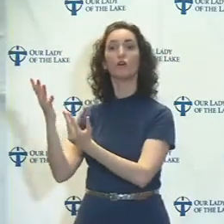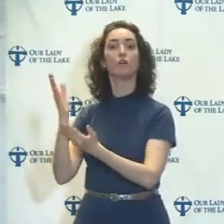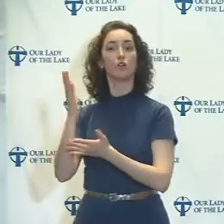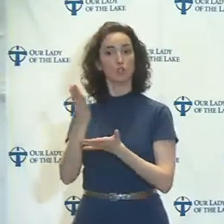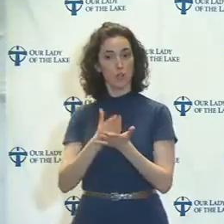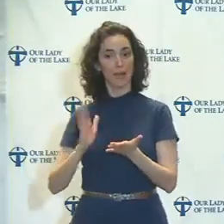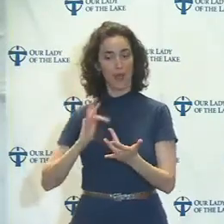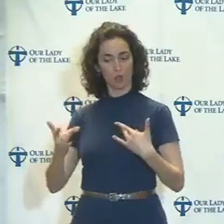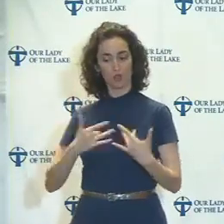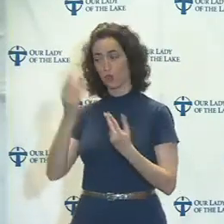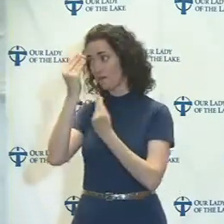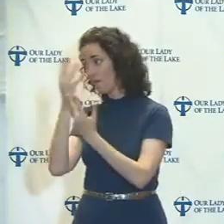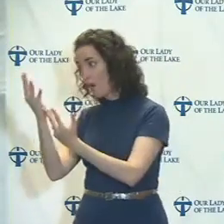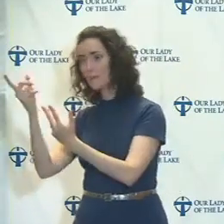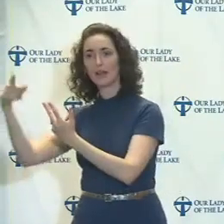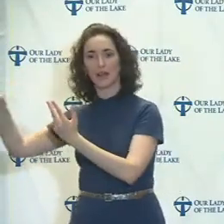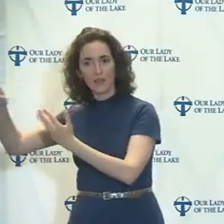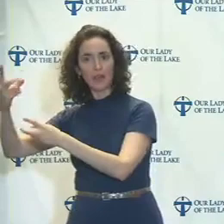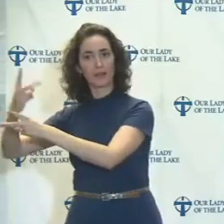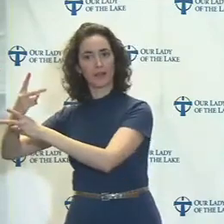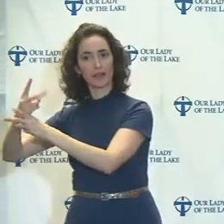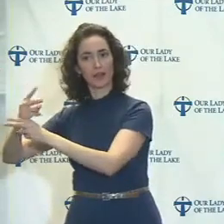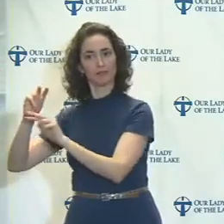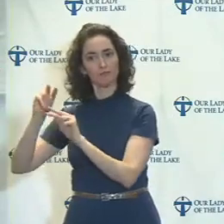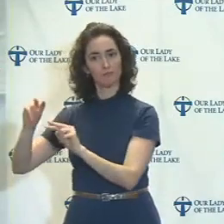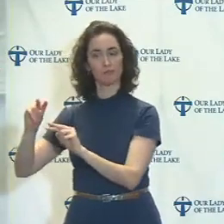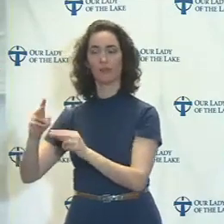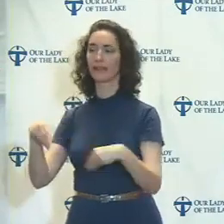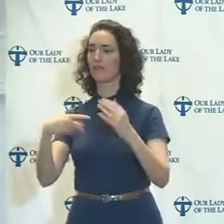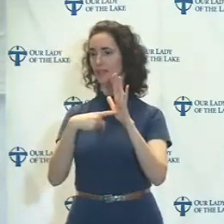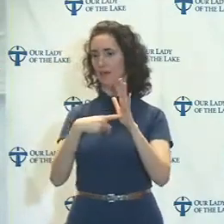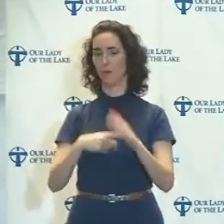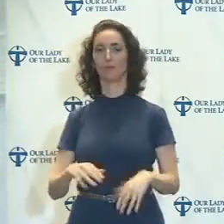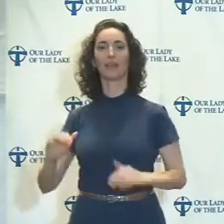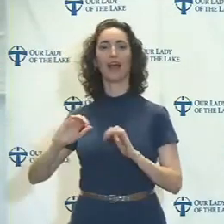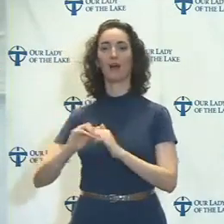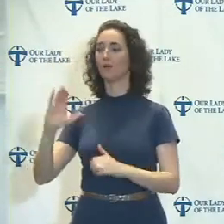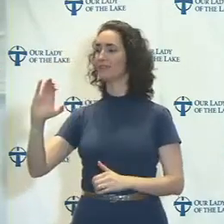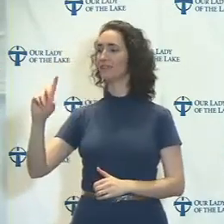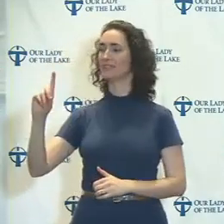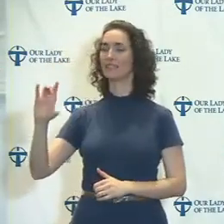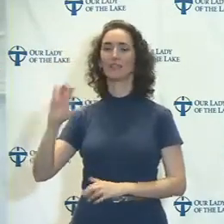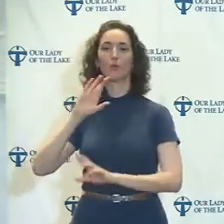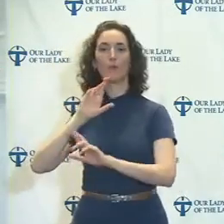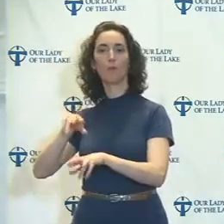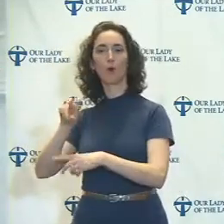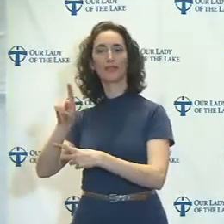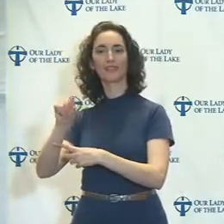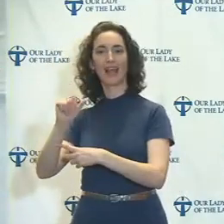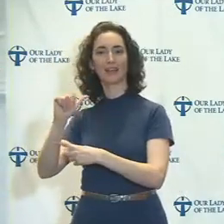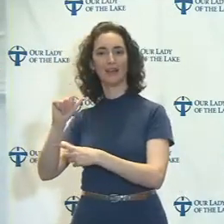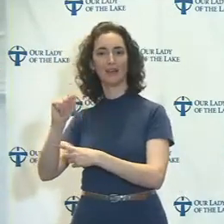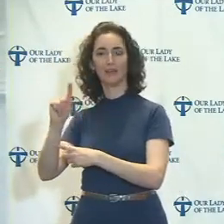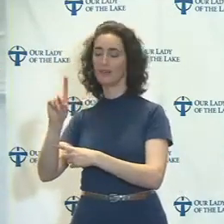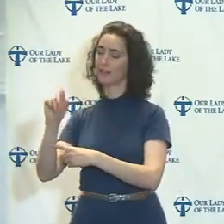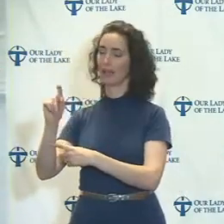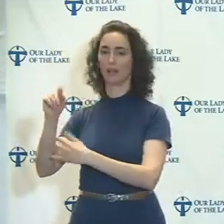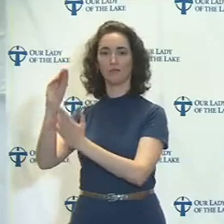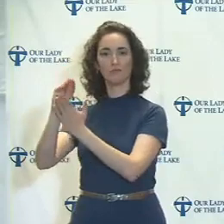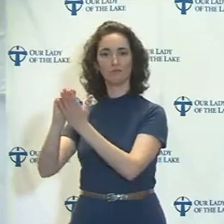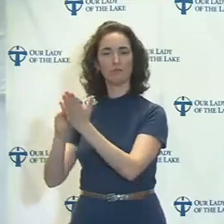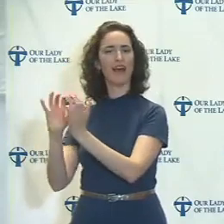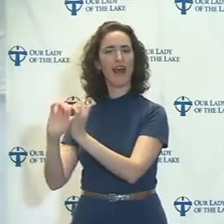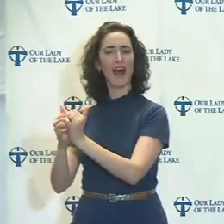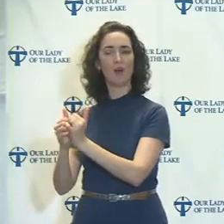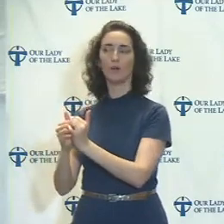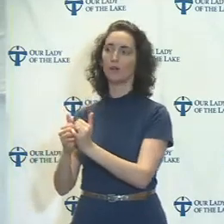our concerns in some things. For example, the way the CDC reports the data. You know, I think it